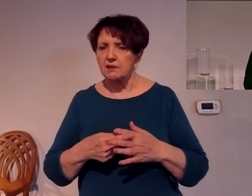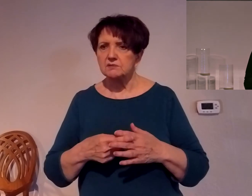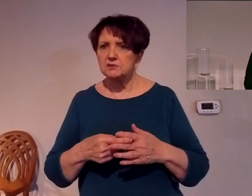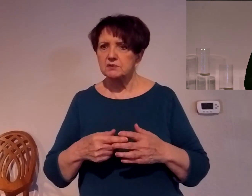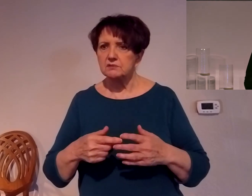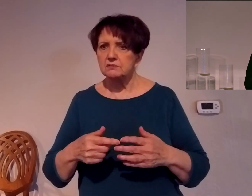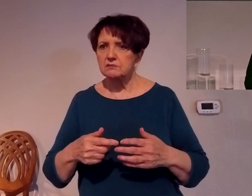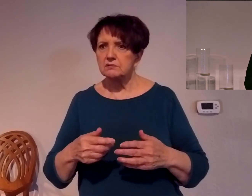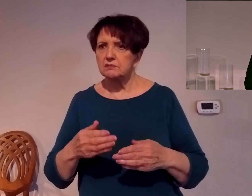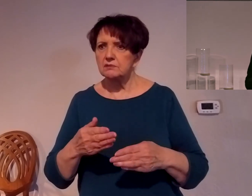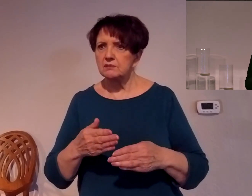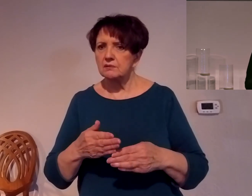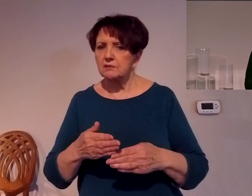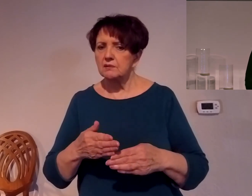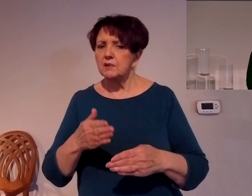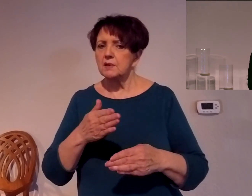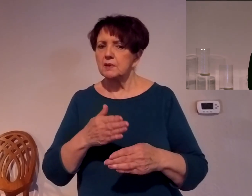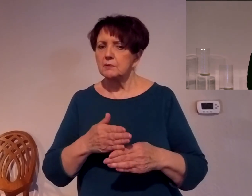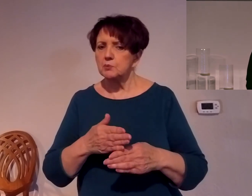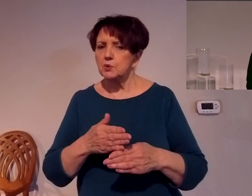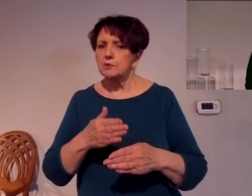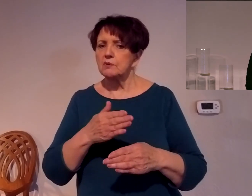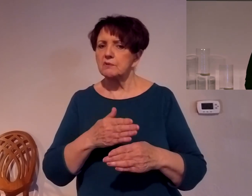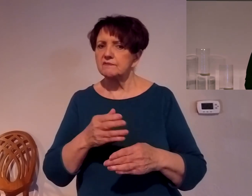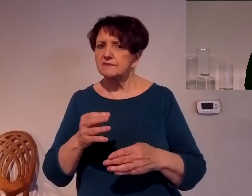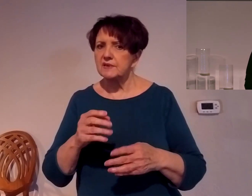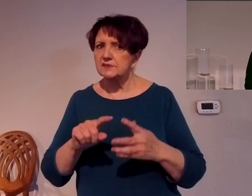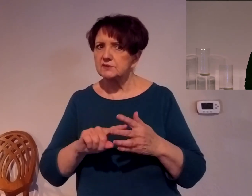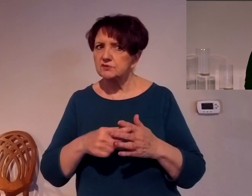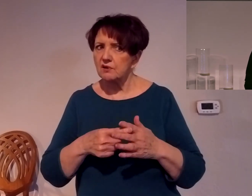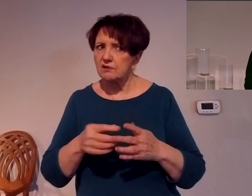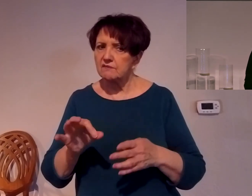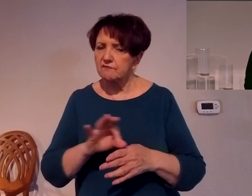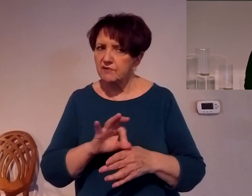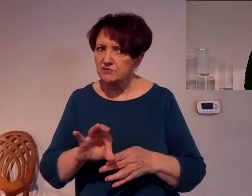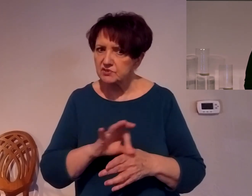to have some function where he wasn't having any function before.